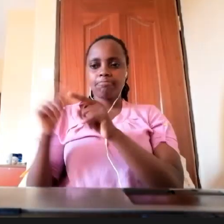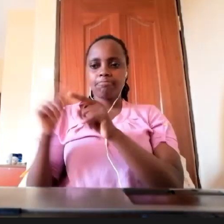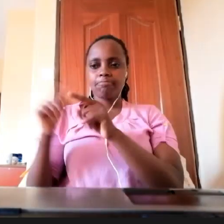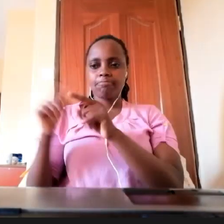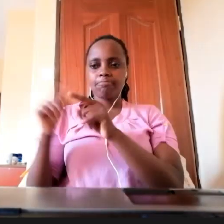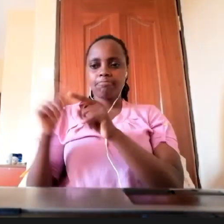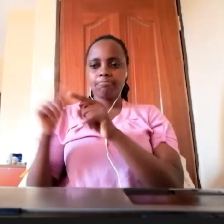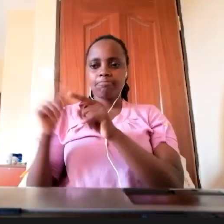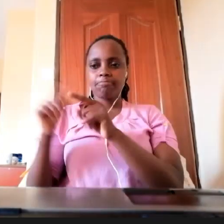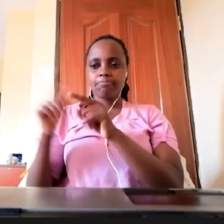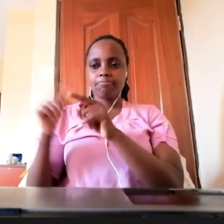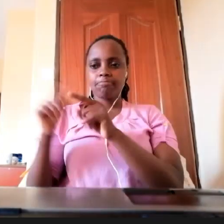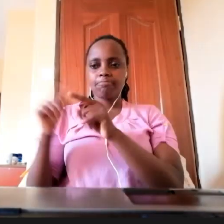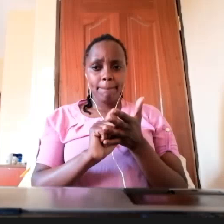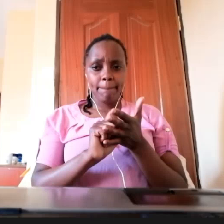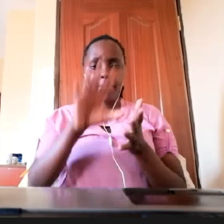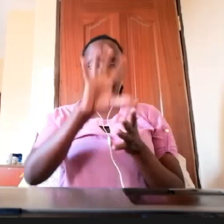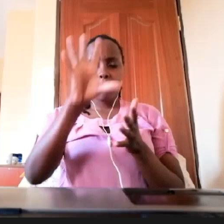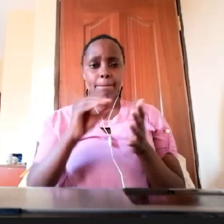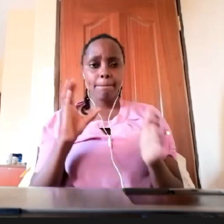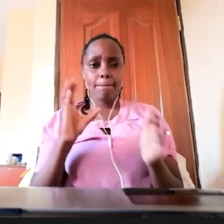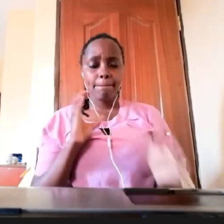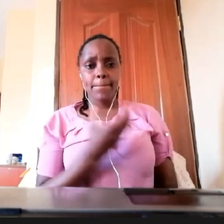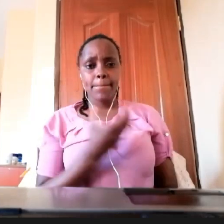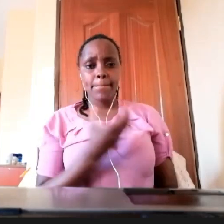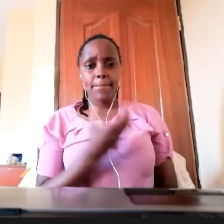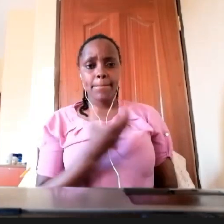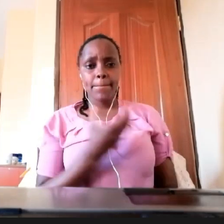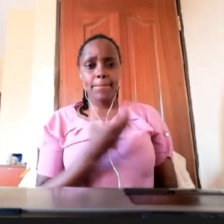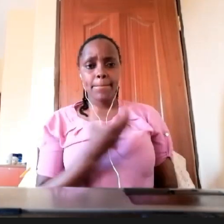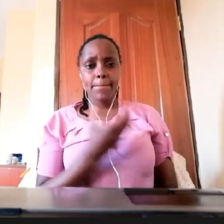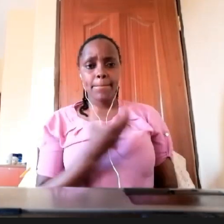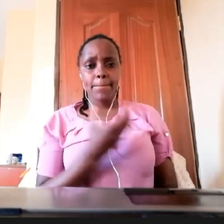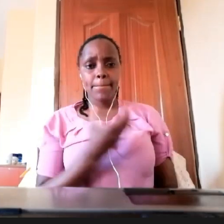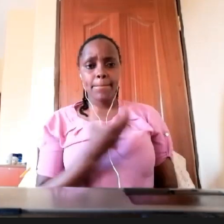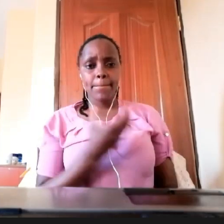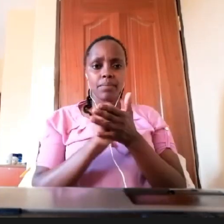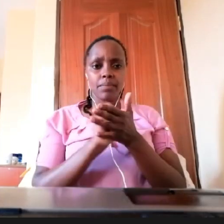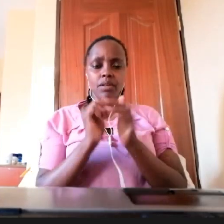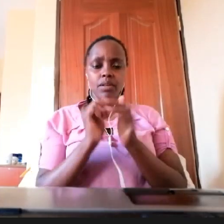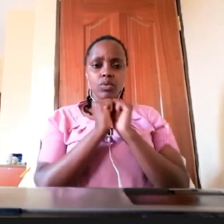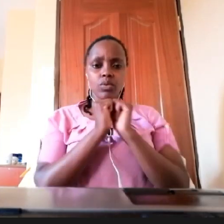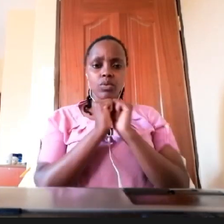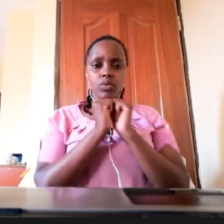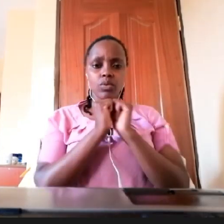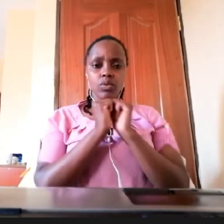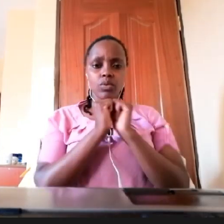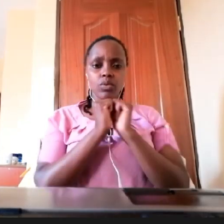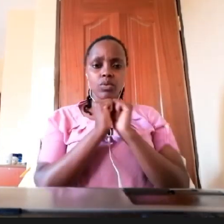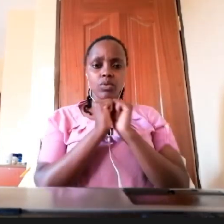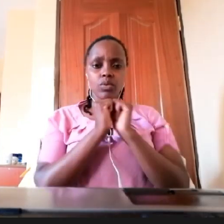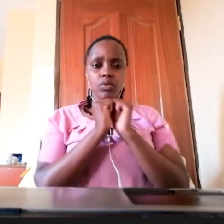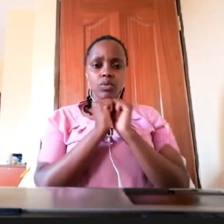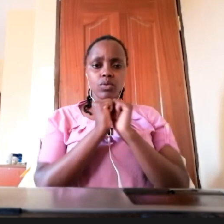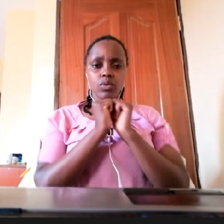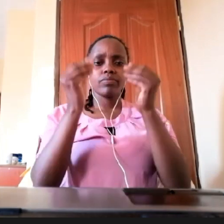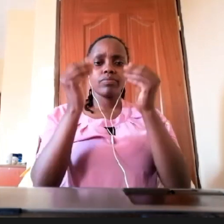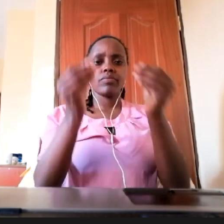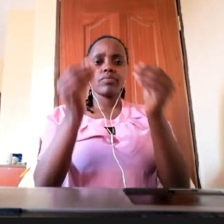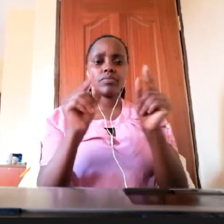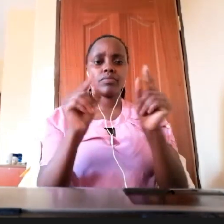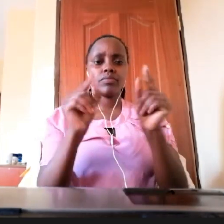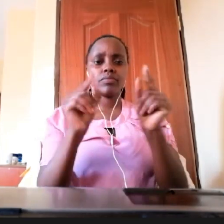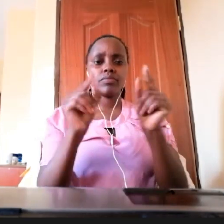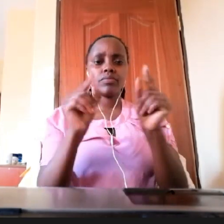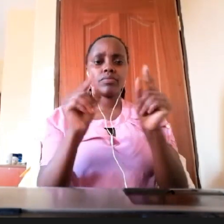consultant to write for the African Committee, the 2 reports can be written concurrently and submitted at the same time.